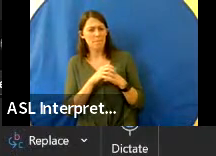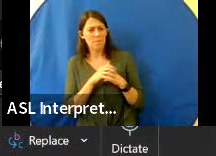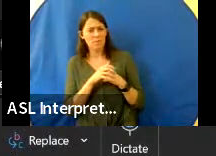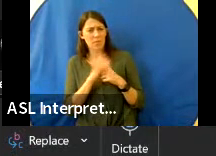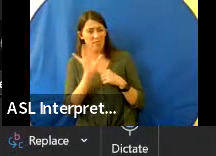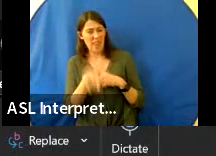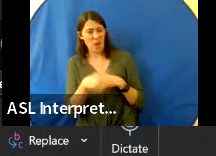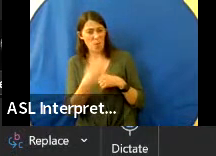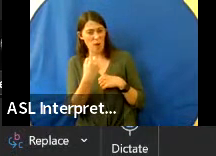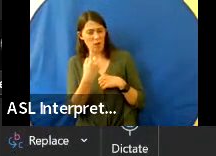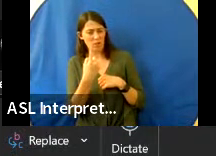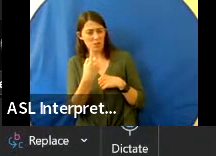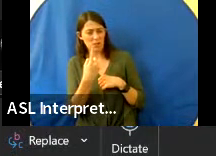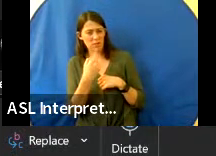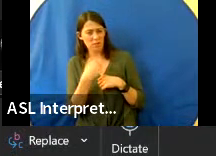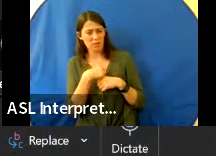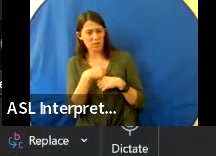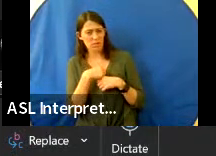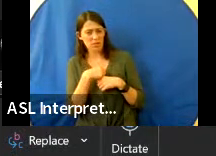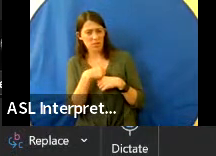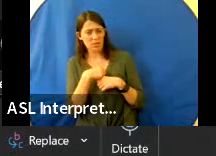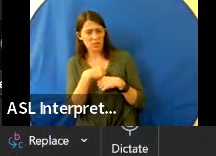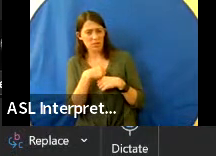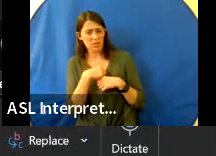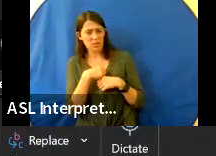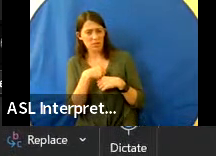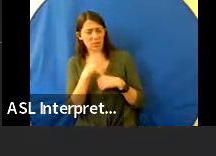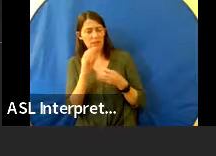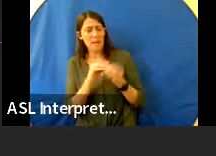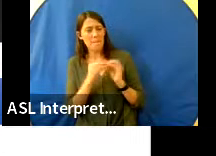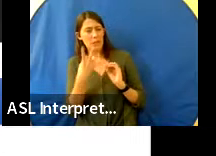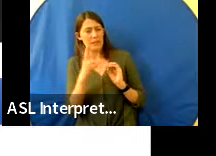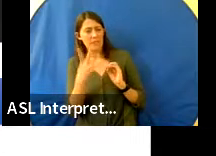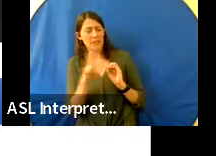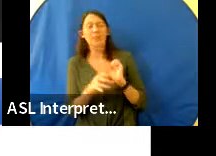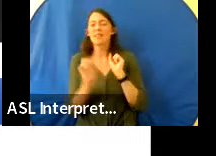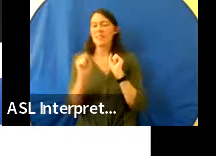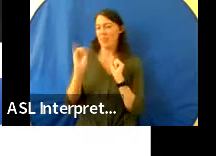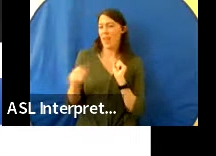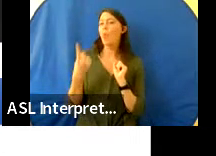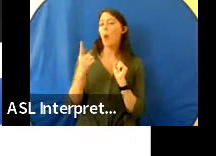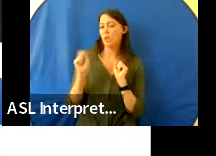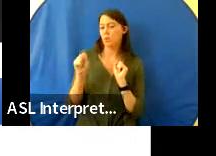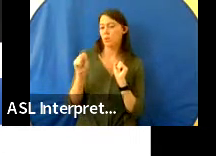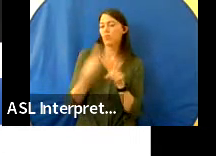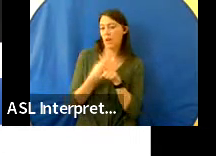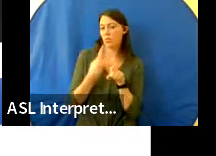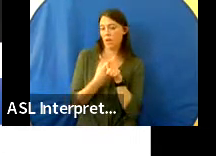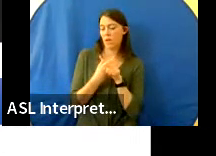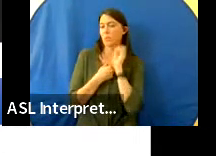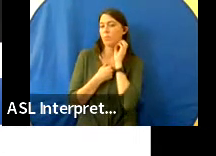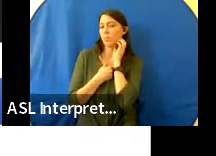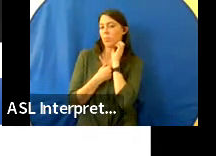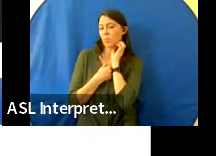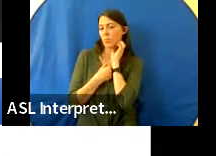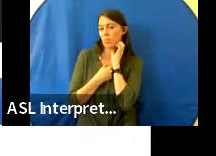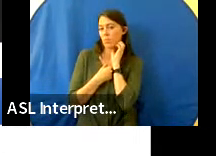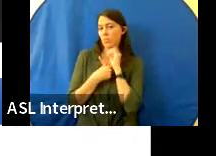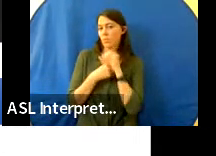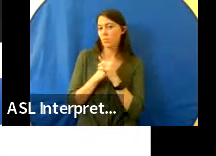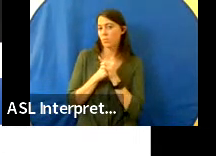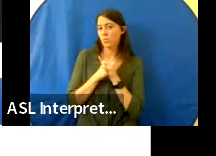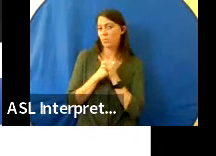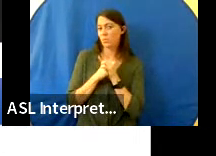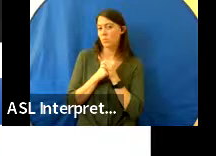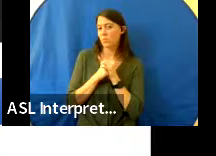Okay. It's in Thank you, Greg. That's it right there, 17. There it is. Yeah. Number 17. Yeah. So just, I've